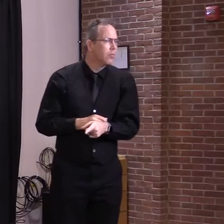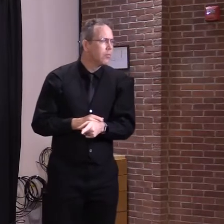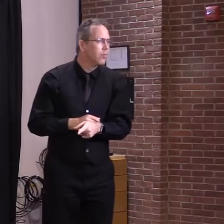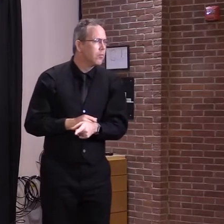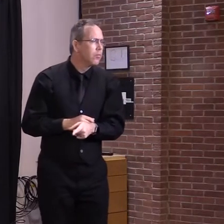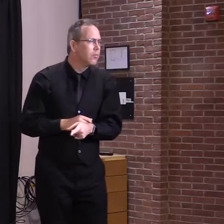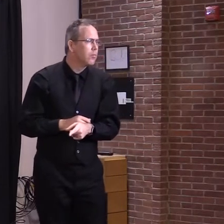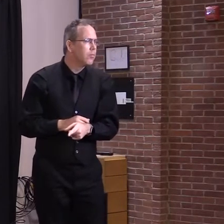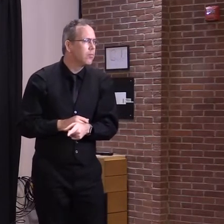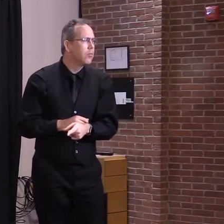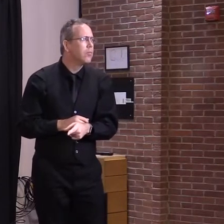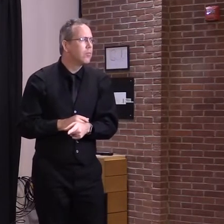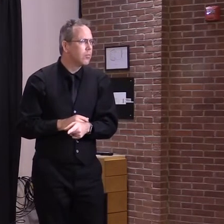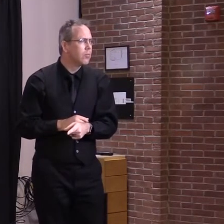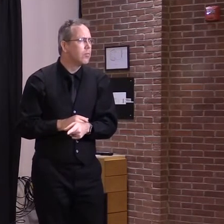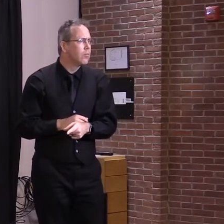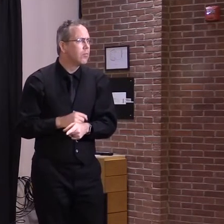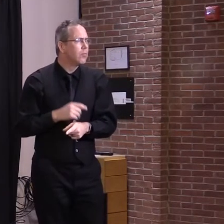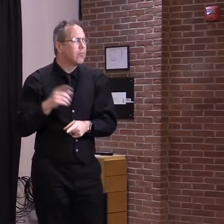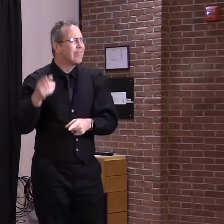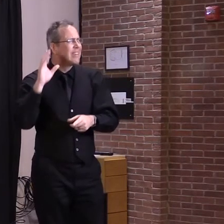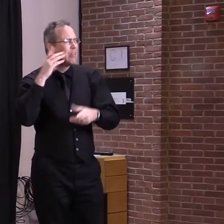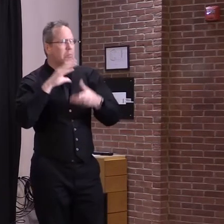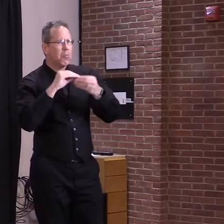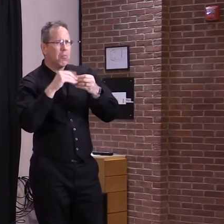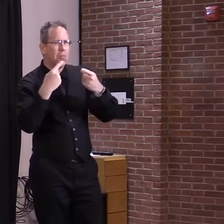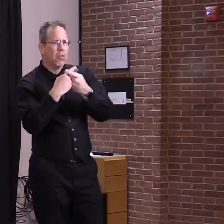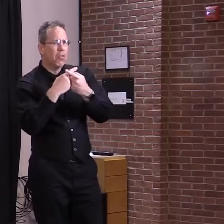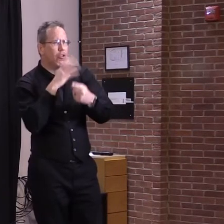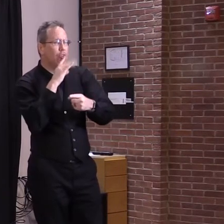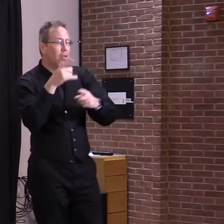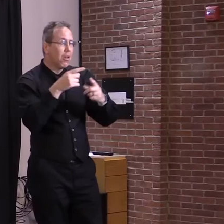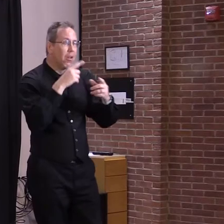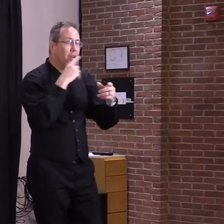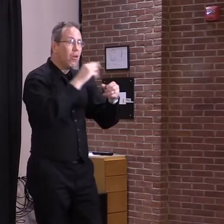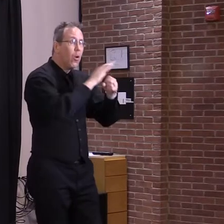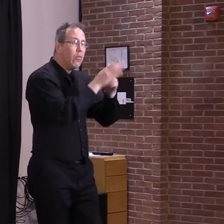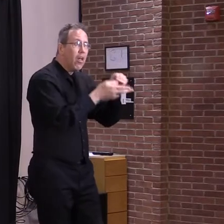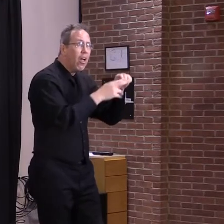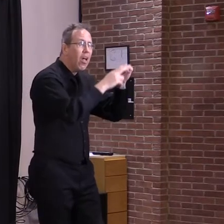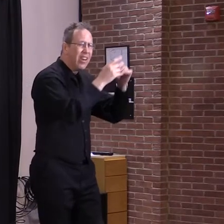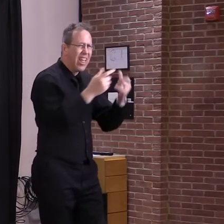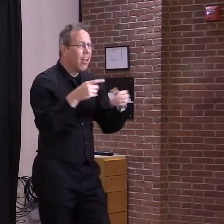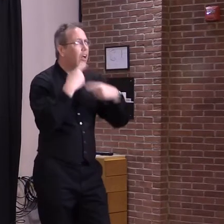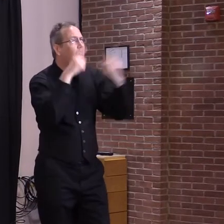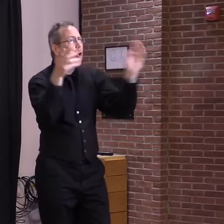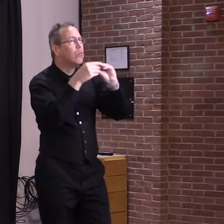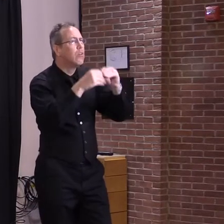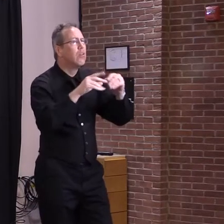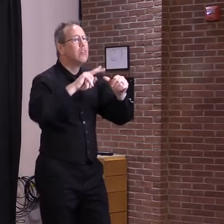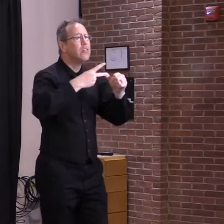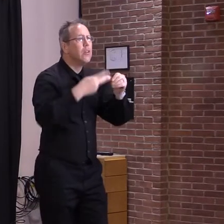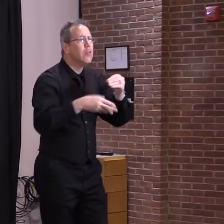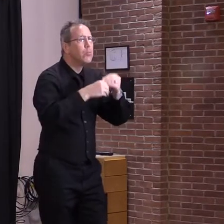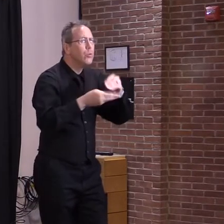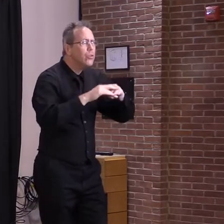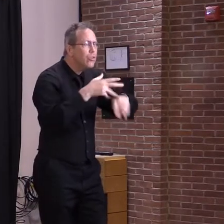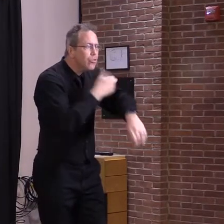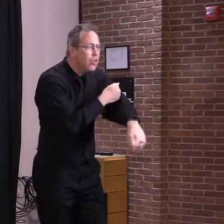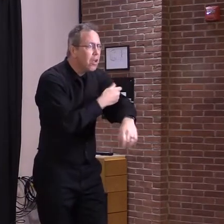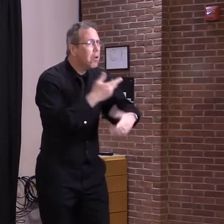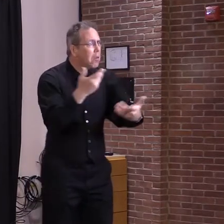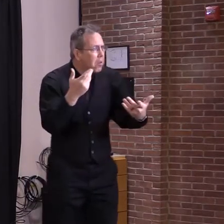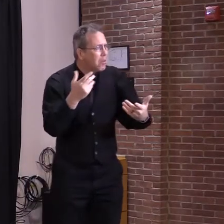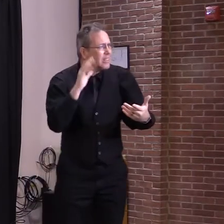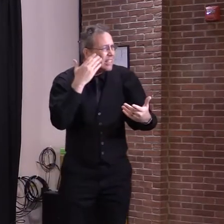booster. On one hand, from Washington or the CDC, they're hearing, hey, this is actually a pretty good idea for folks over